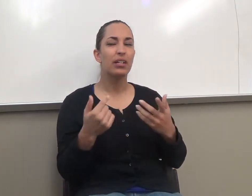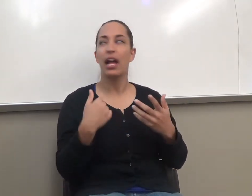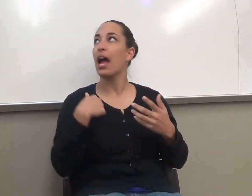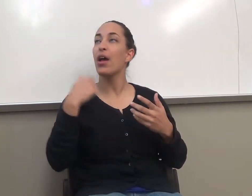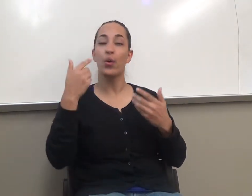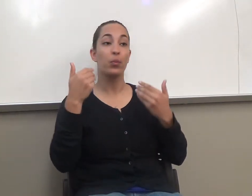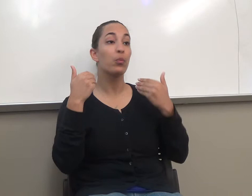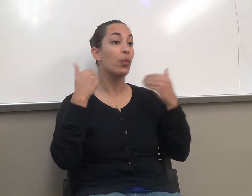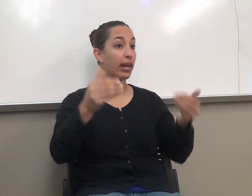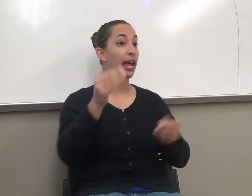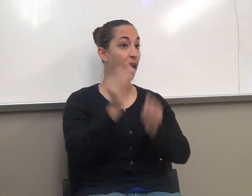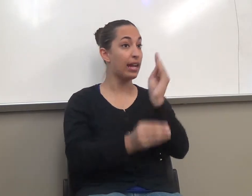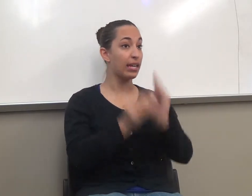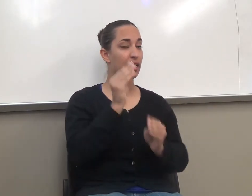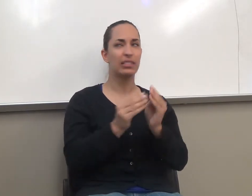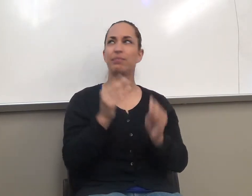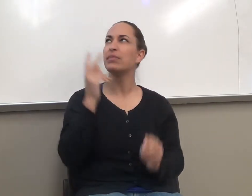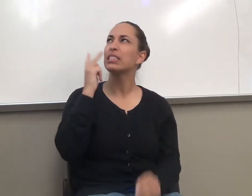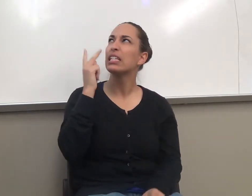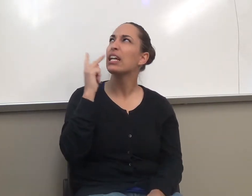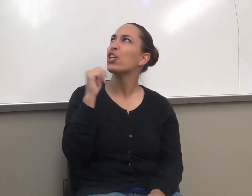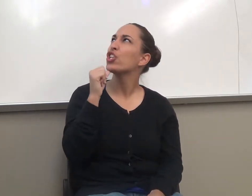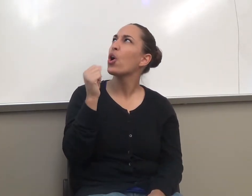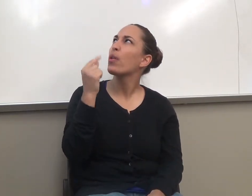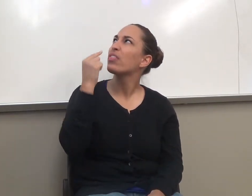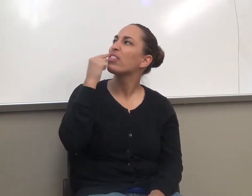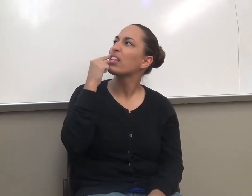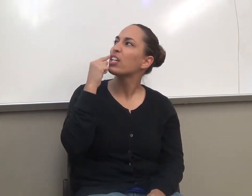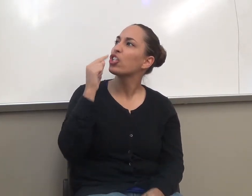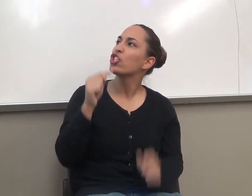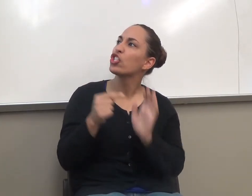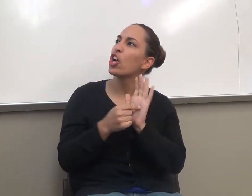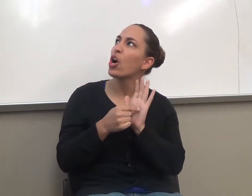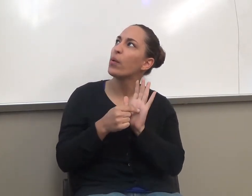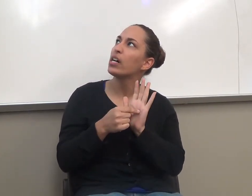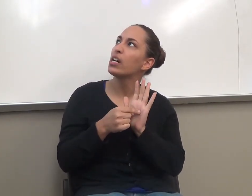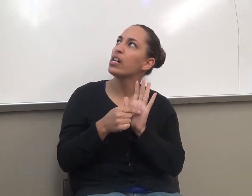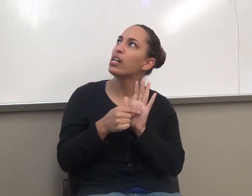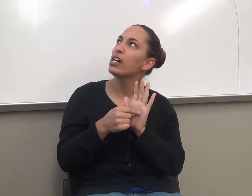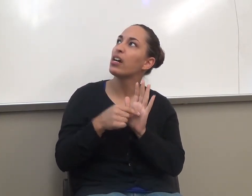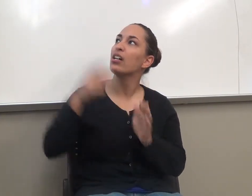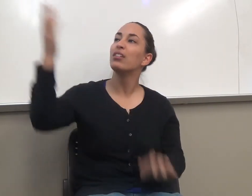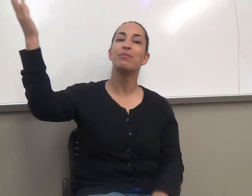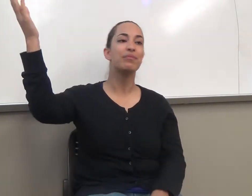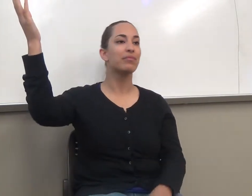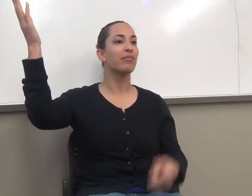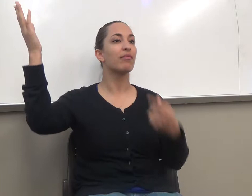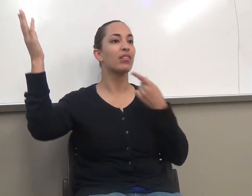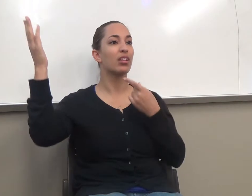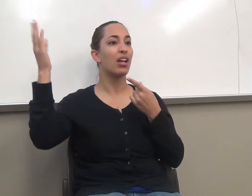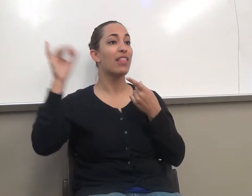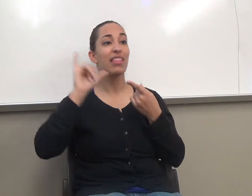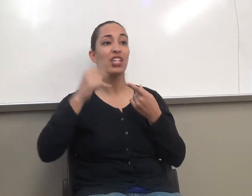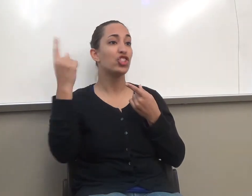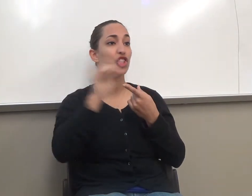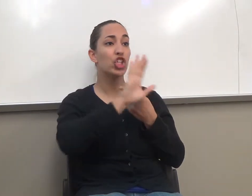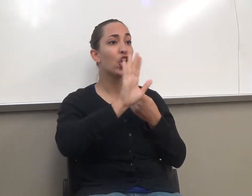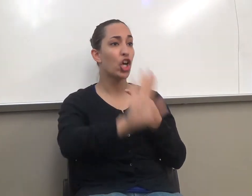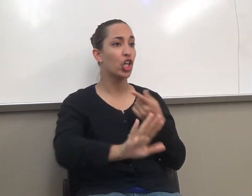edited this, and let's see, I don't think it is showing the one that I edited. No, see, that's just her draft. So what I did was